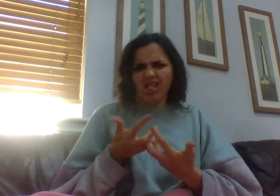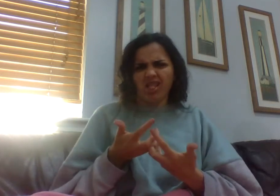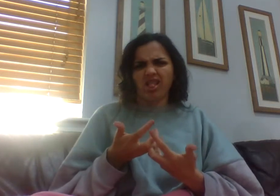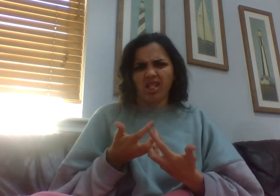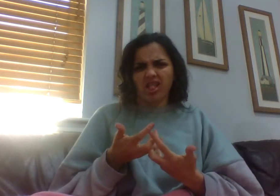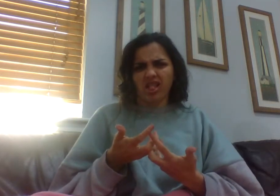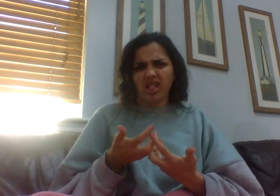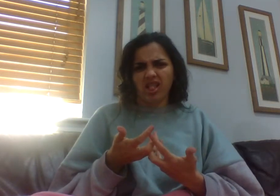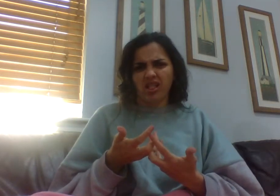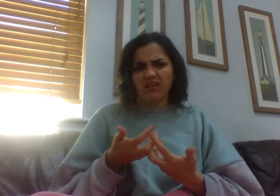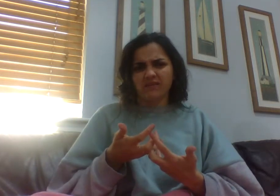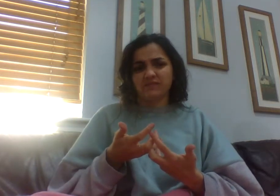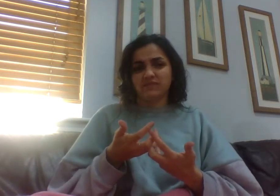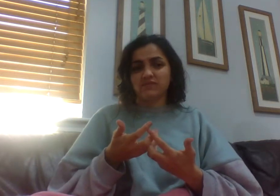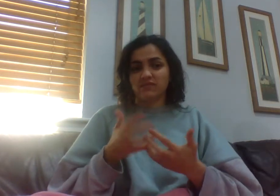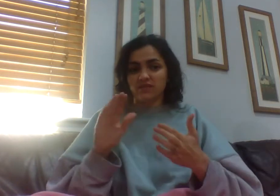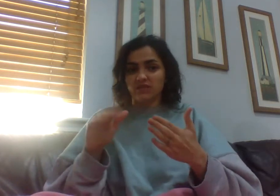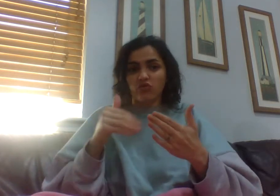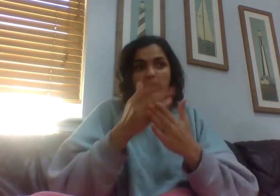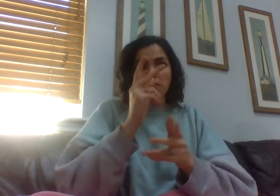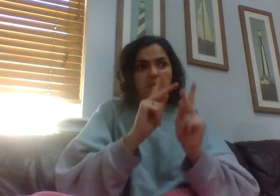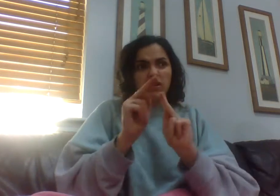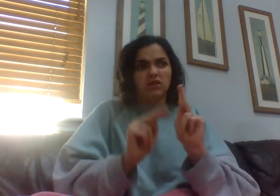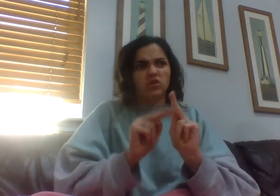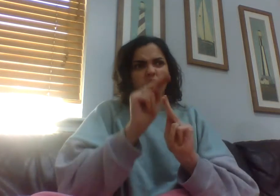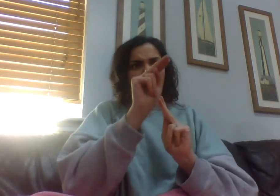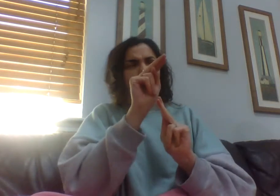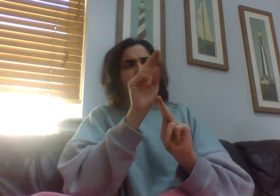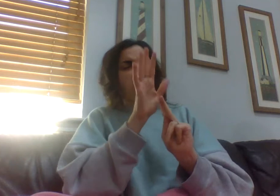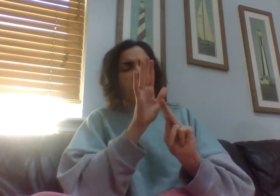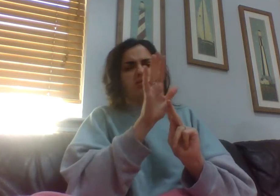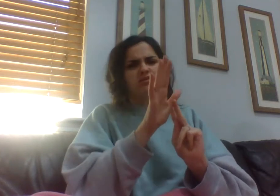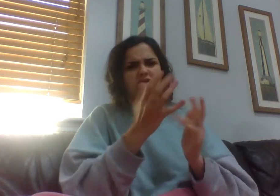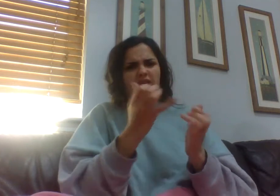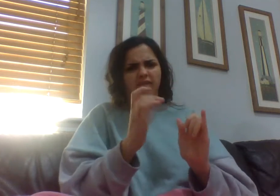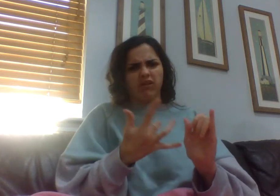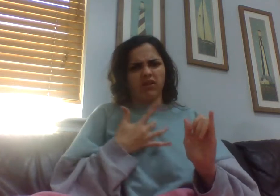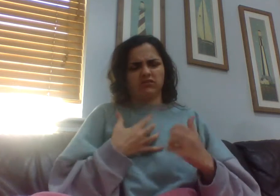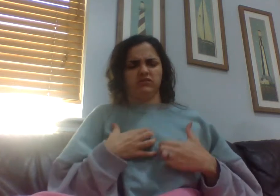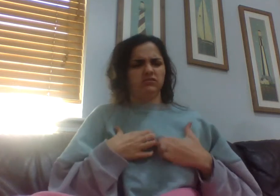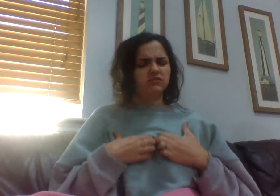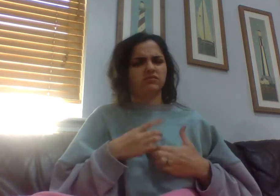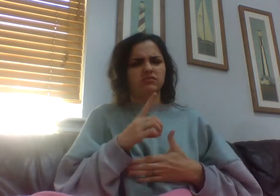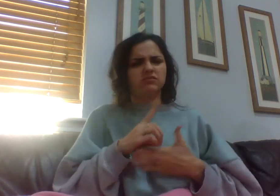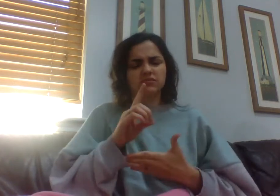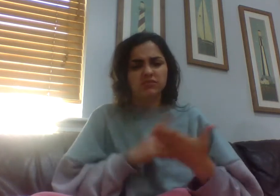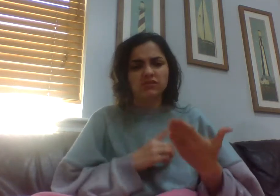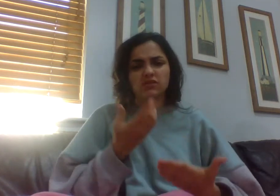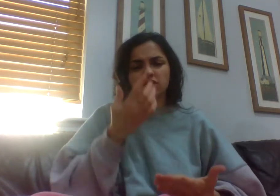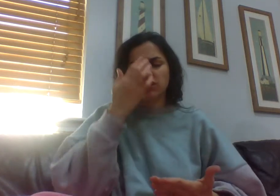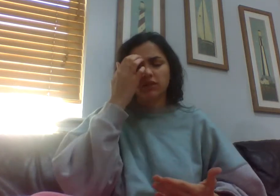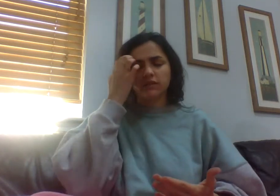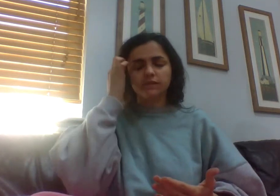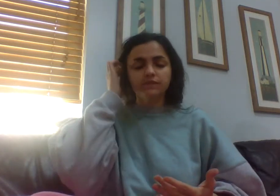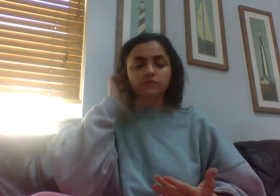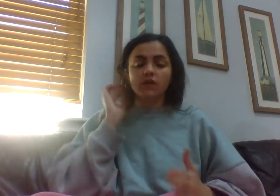arrived here in the northern part of the United States. And in the next slide, which is panel number 53, one of the